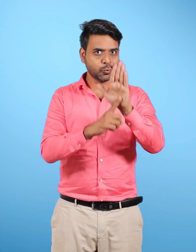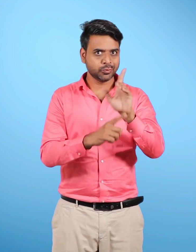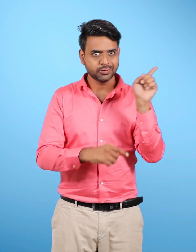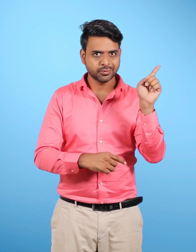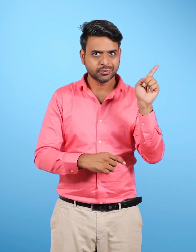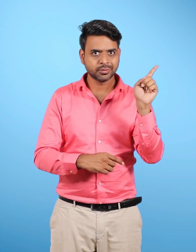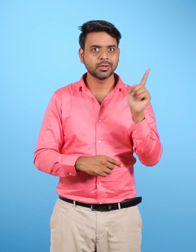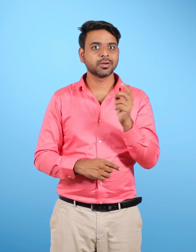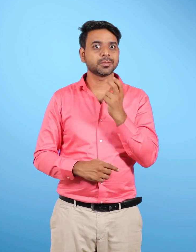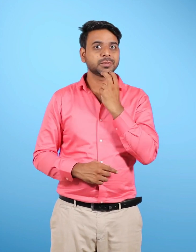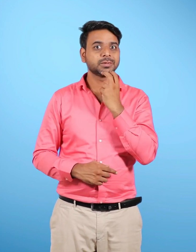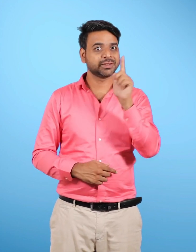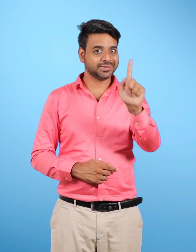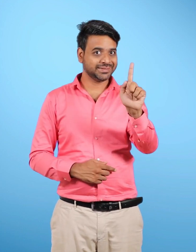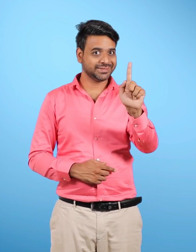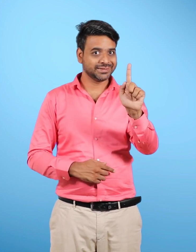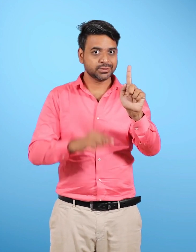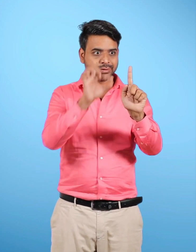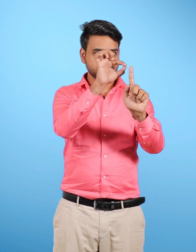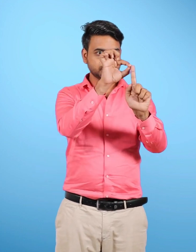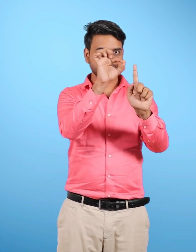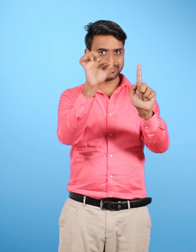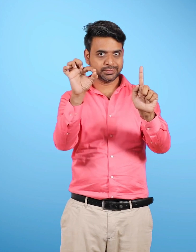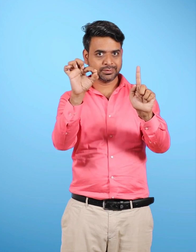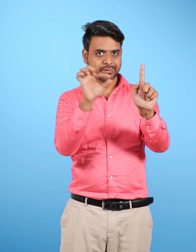electric cell with 2 wires attached to it.